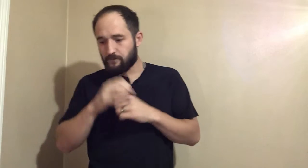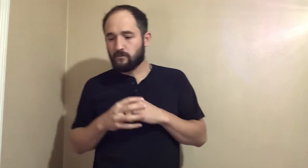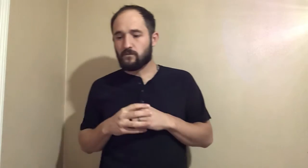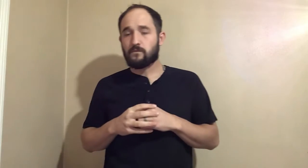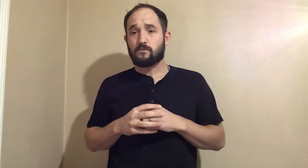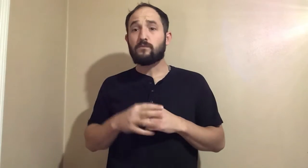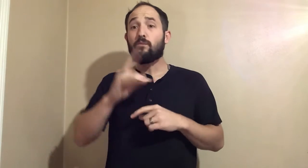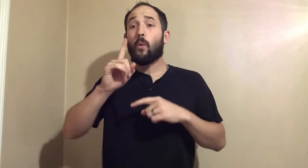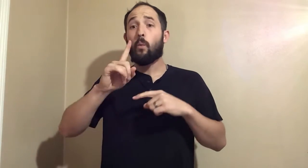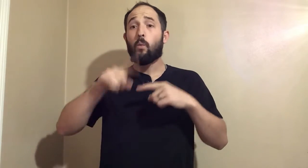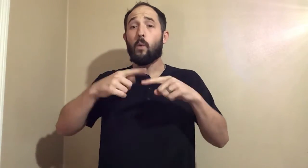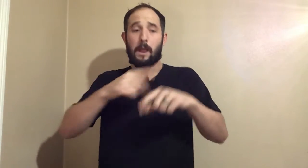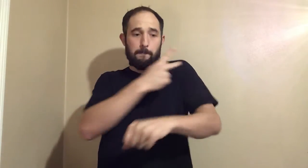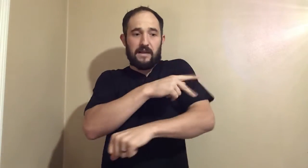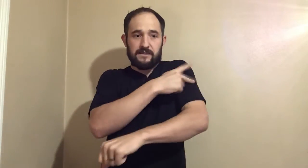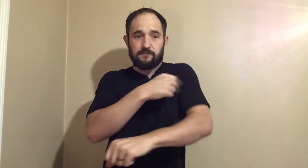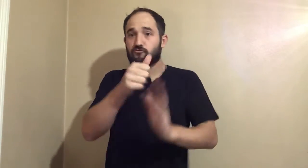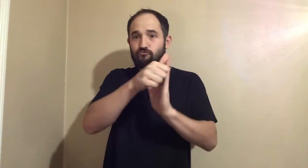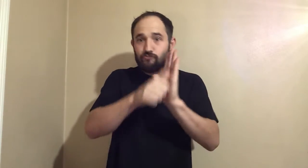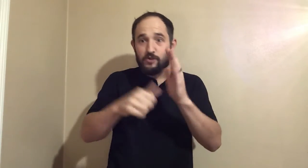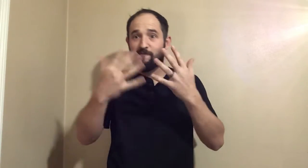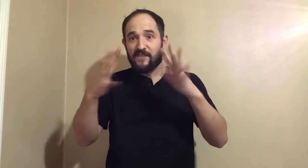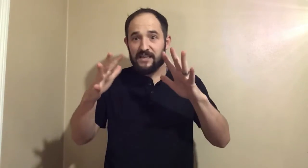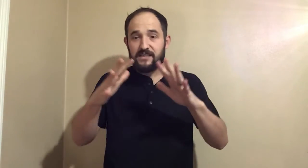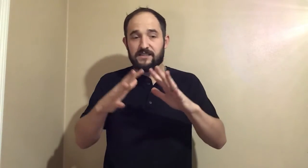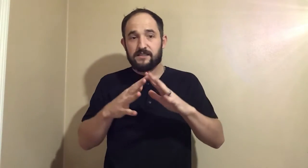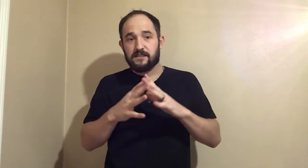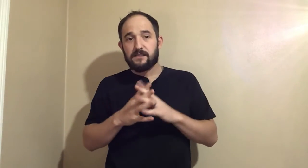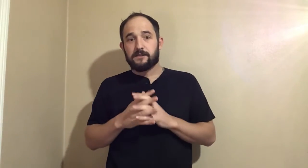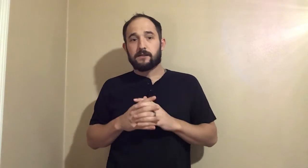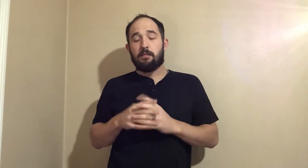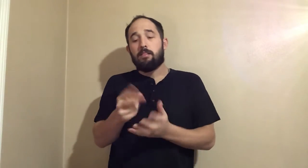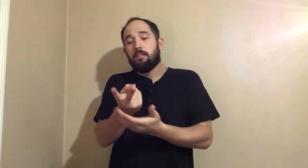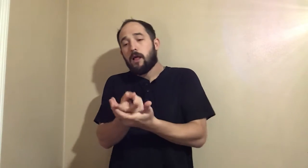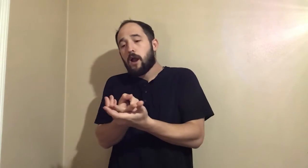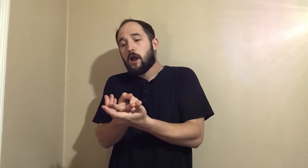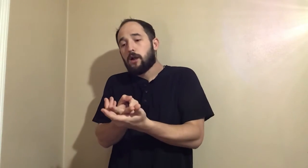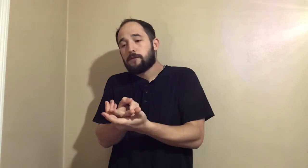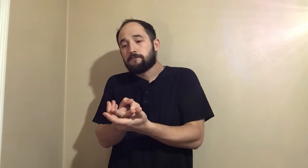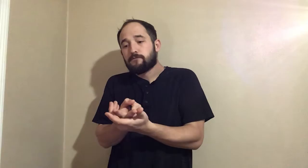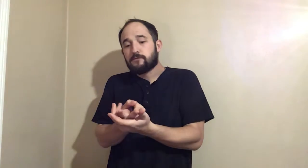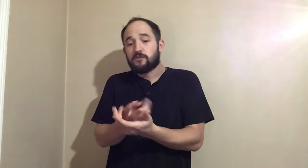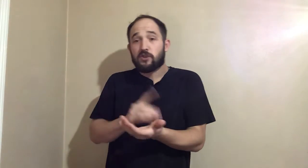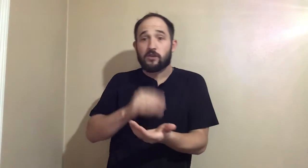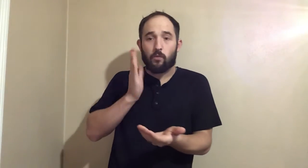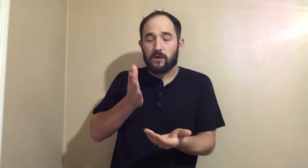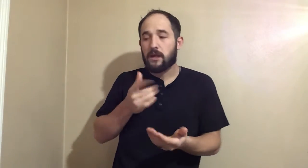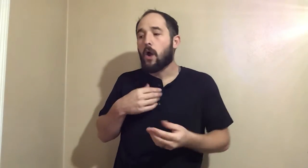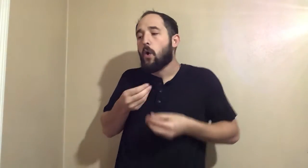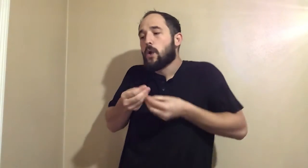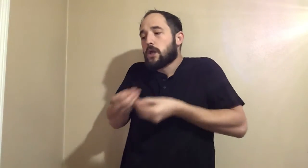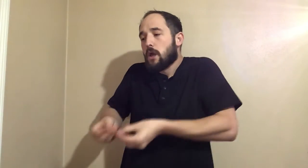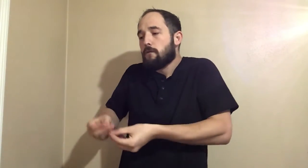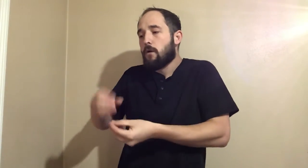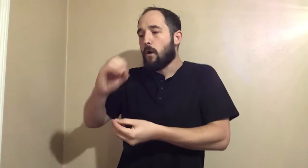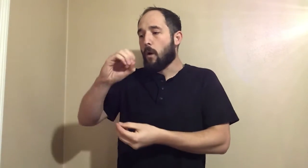surgery, the surgeon will say, give opioids, schedule opioids, and give those opioids